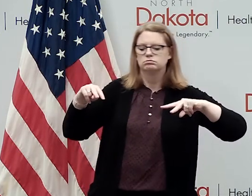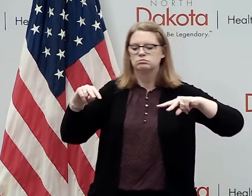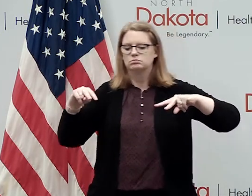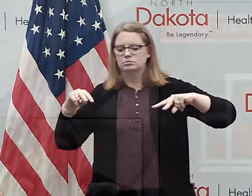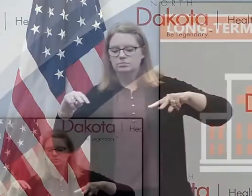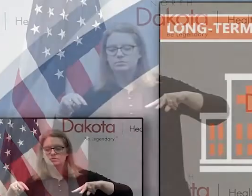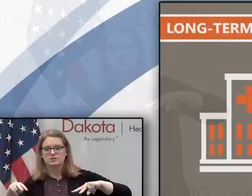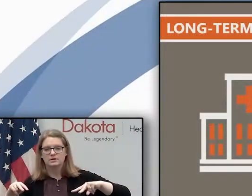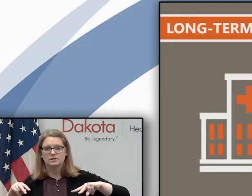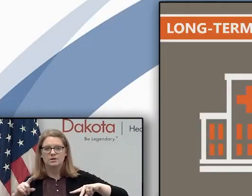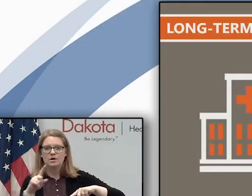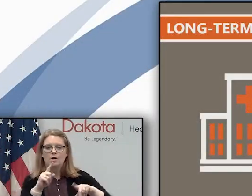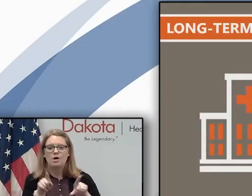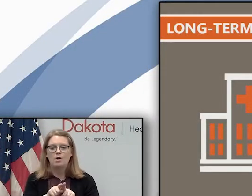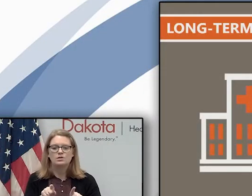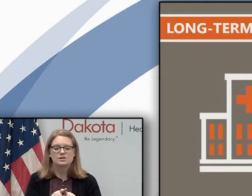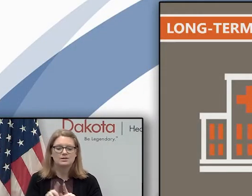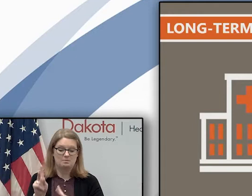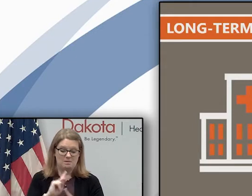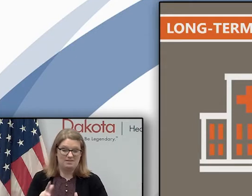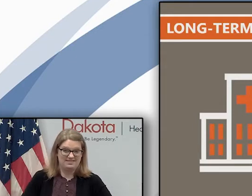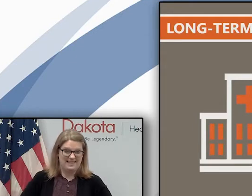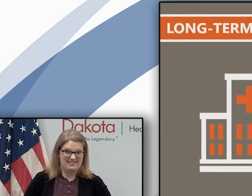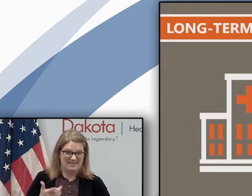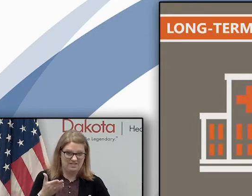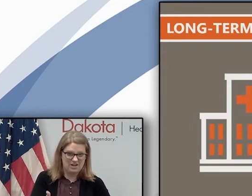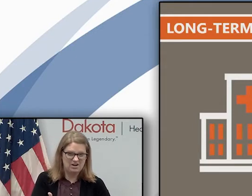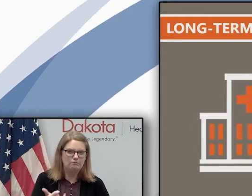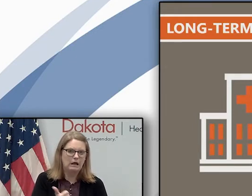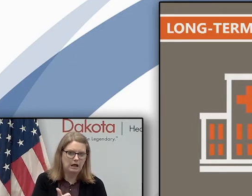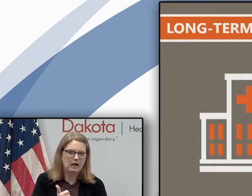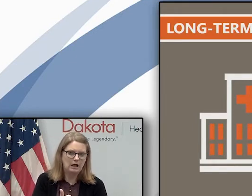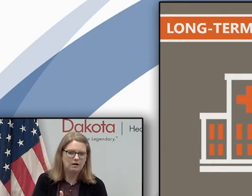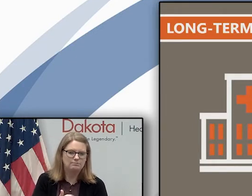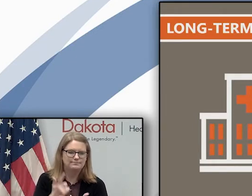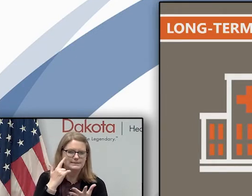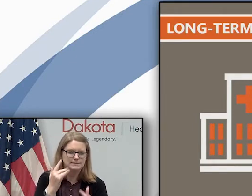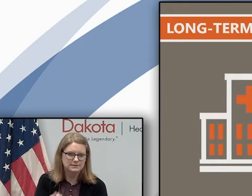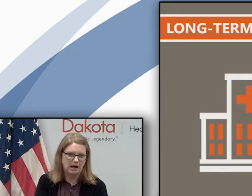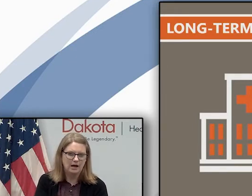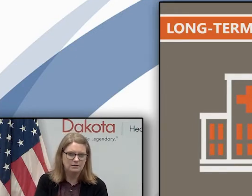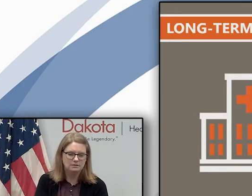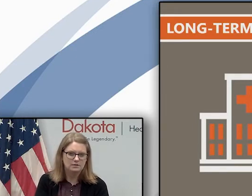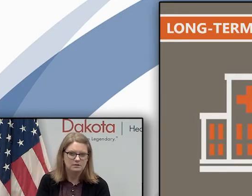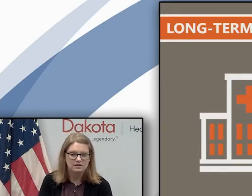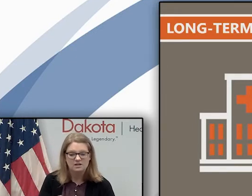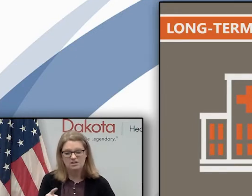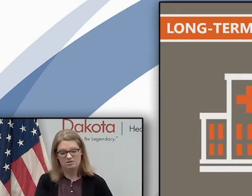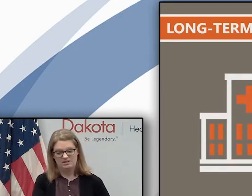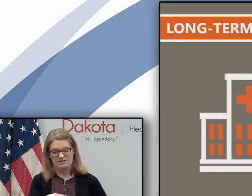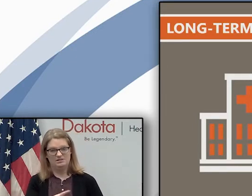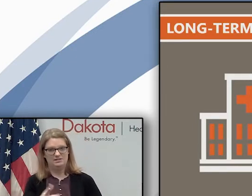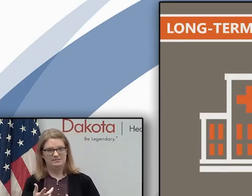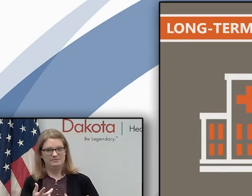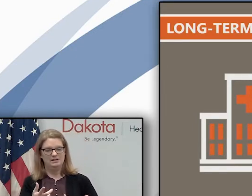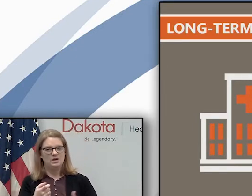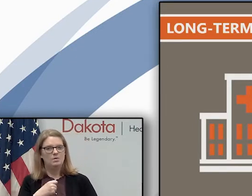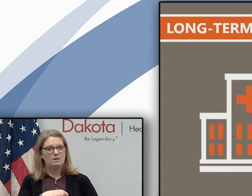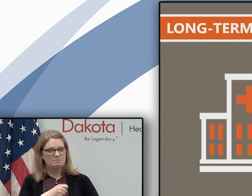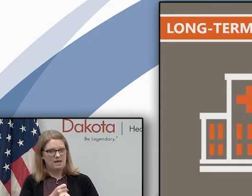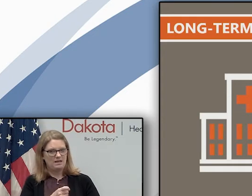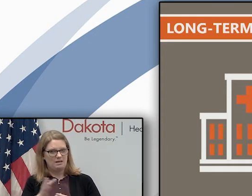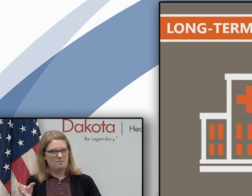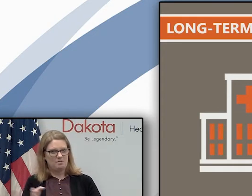resident-centered approach governs the reopening of these facilities where our state's most vulnerable population lives. When creating this